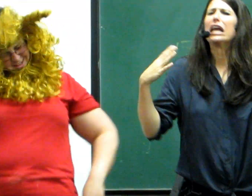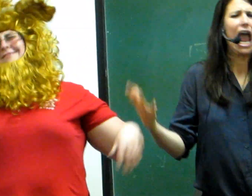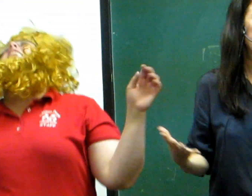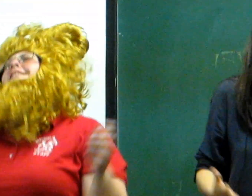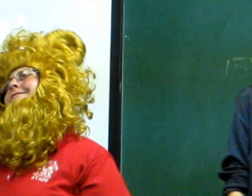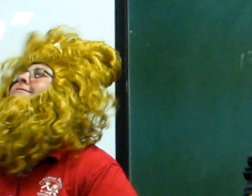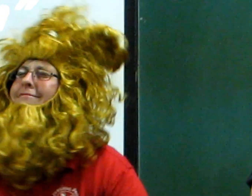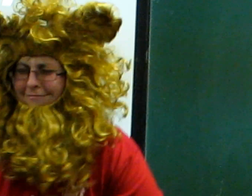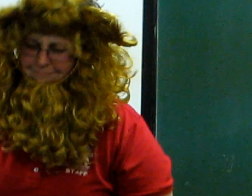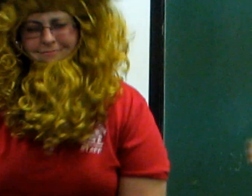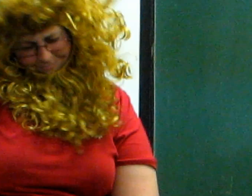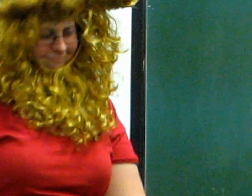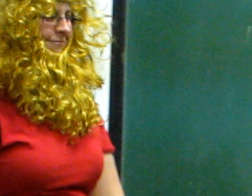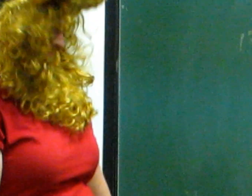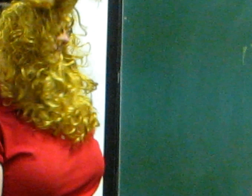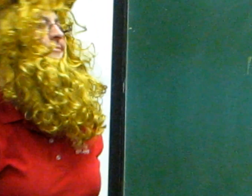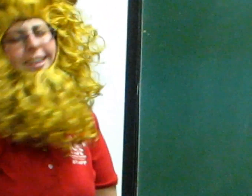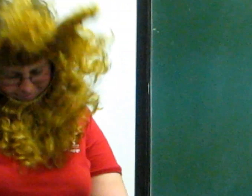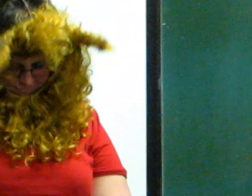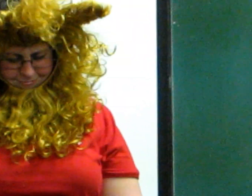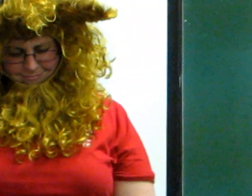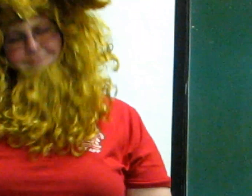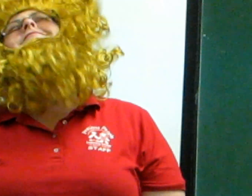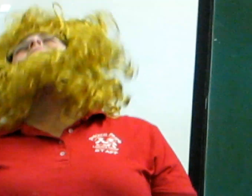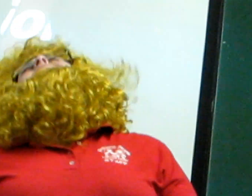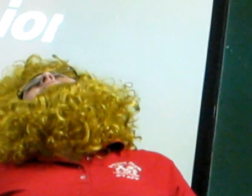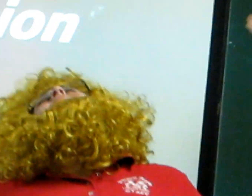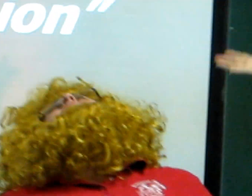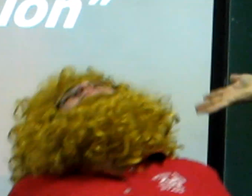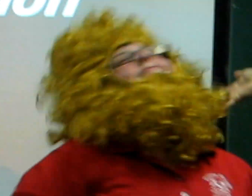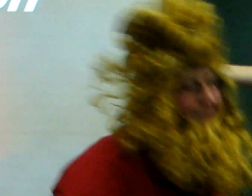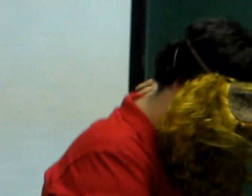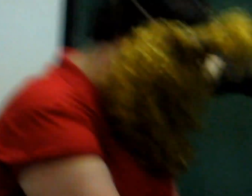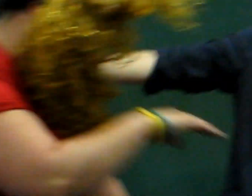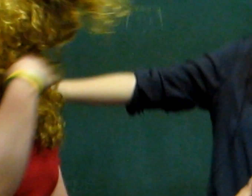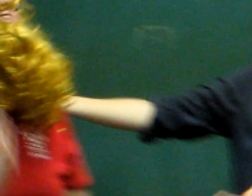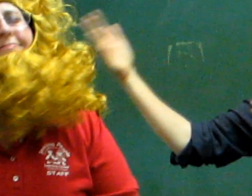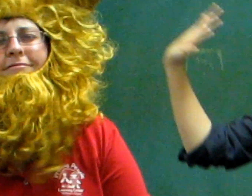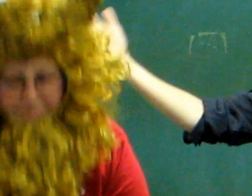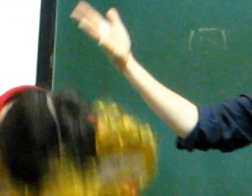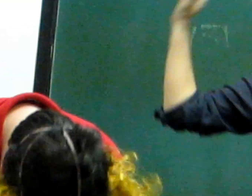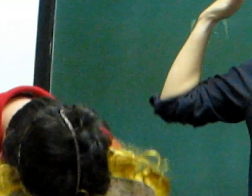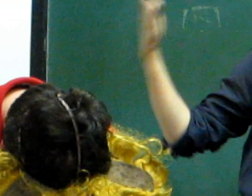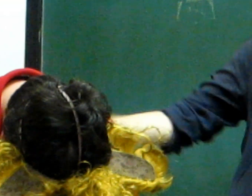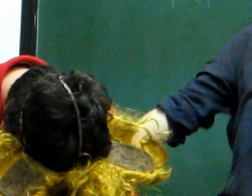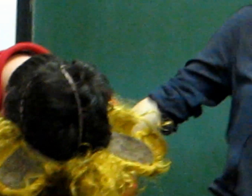can't help it, my friend, Monkey. I have to let my feelings out for all to see.